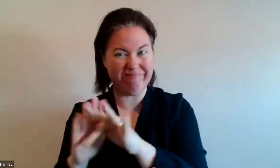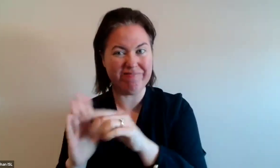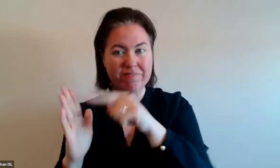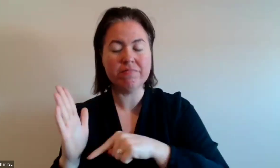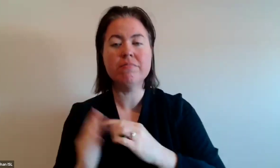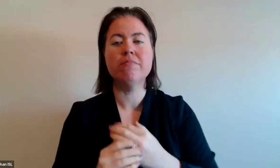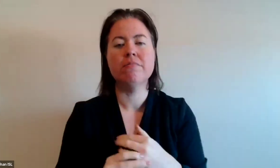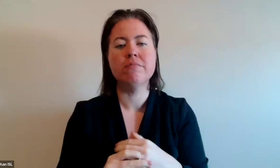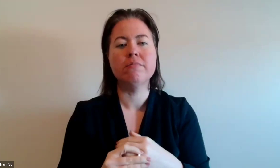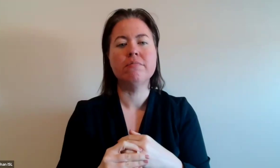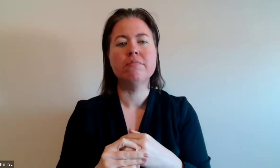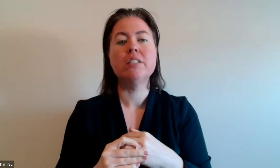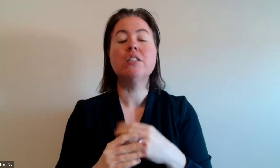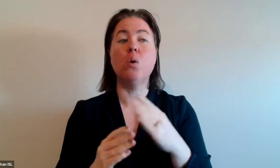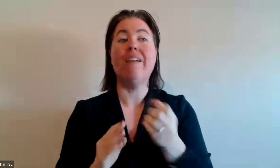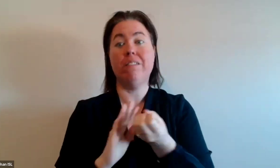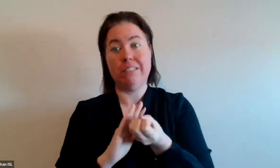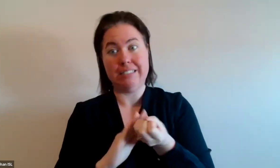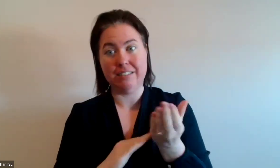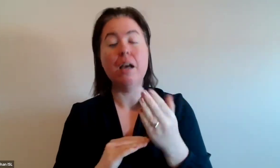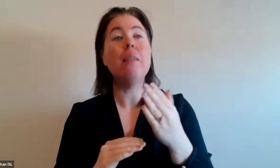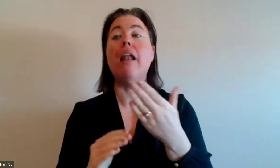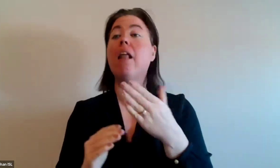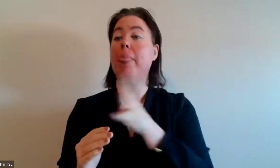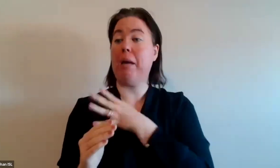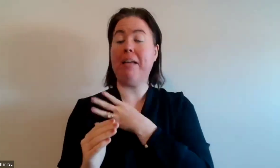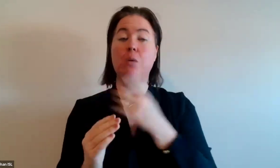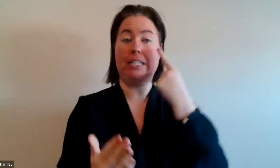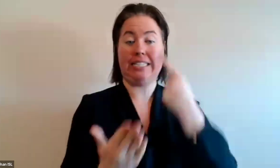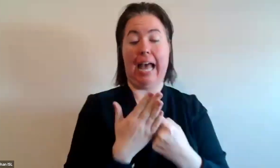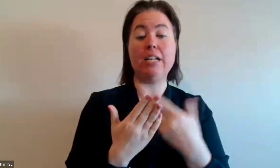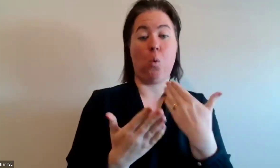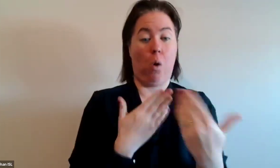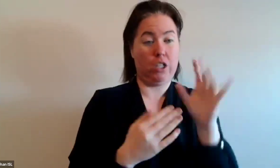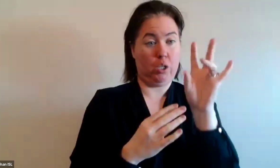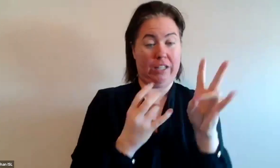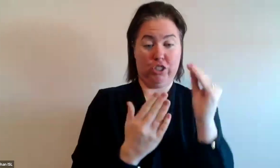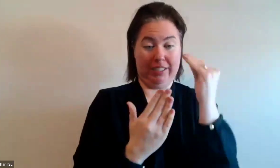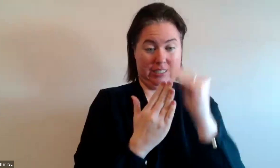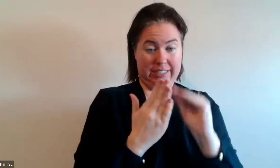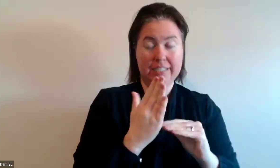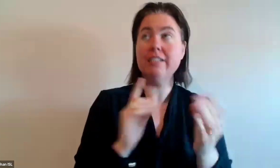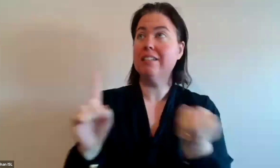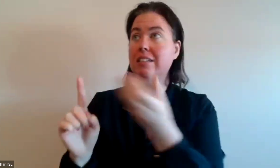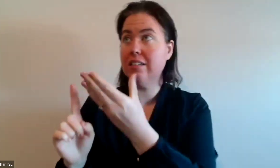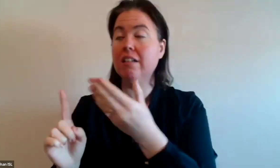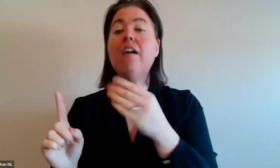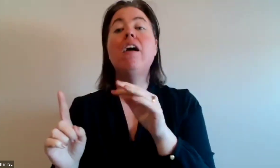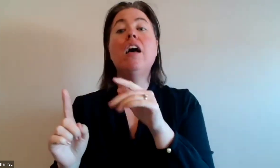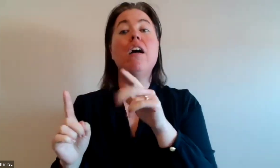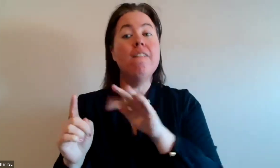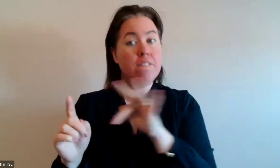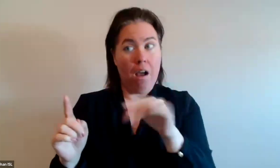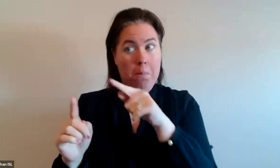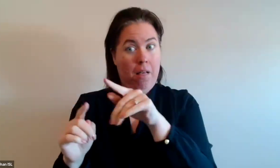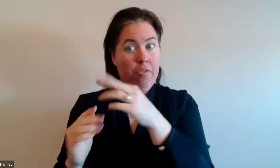before the committee adopts the list of issues, which is a list of questions based on the state party report to